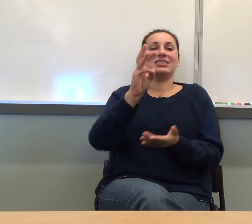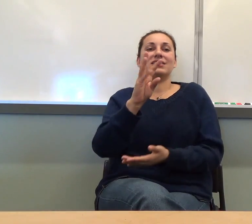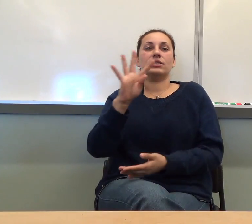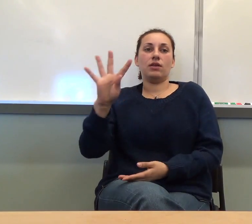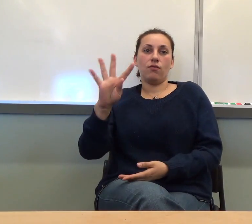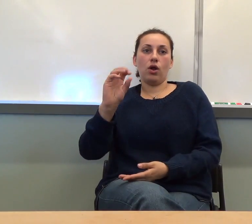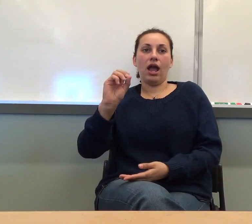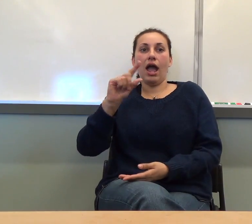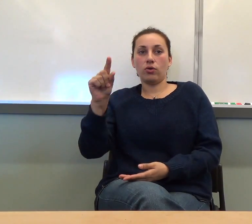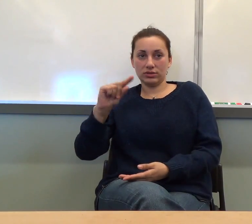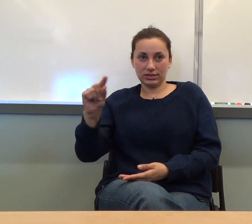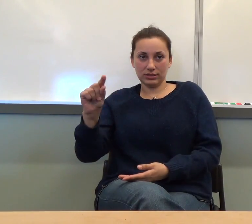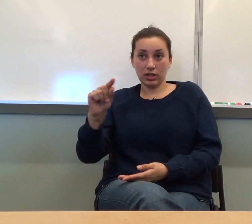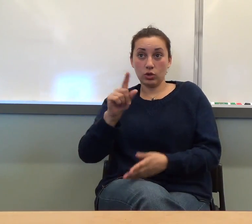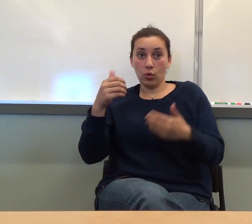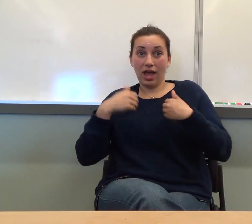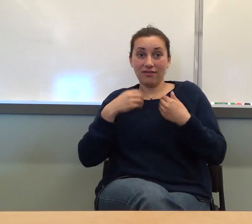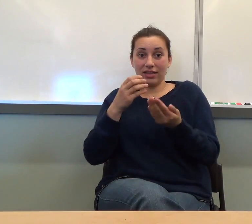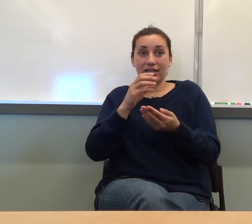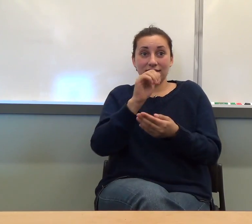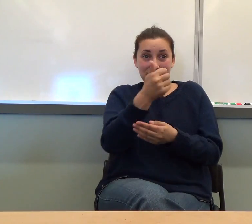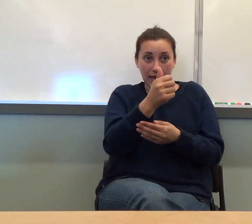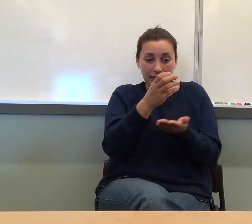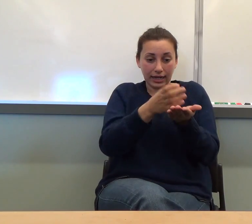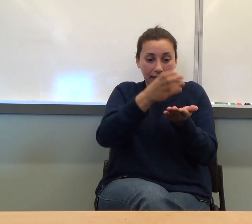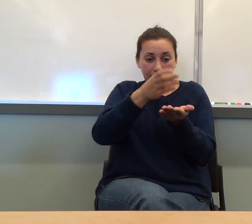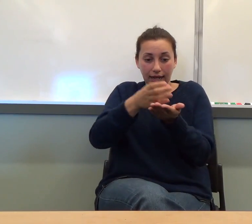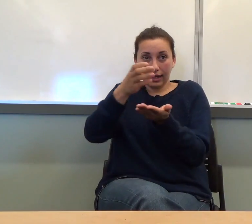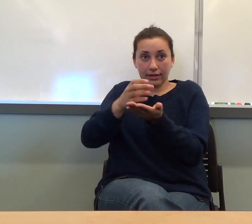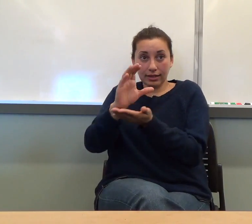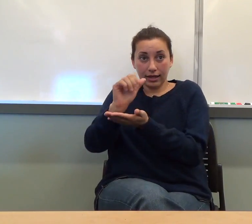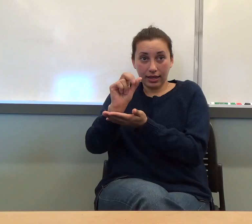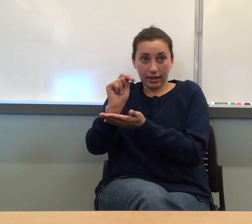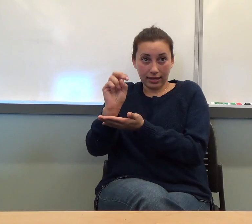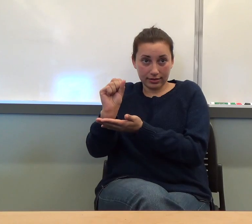you have these cans, 10 cans, and that's $2.99.